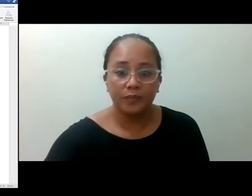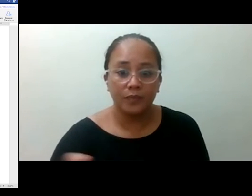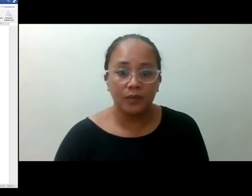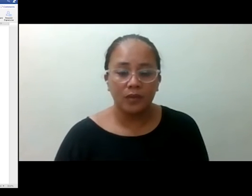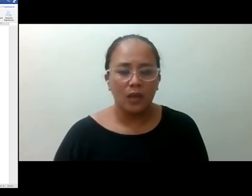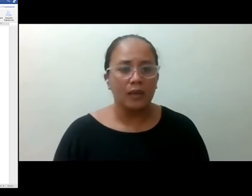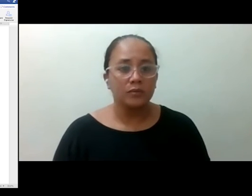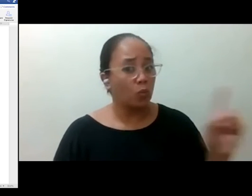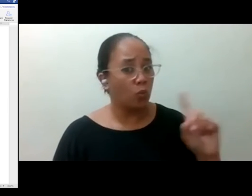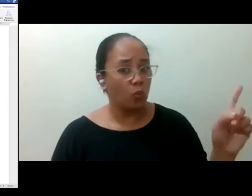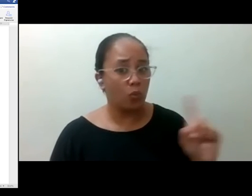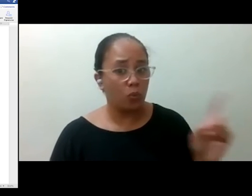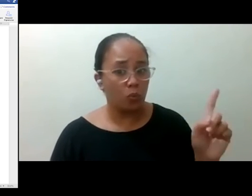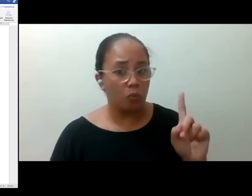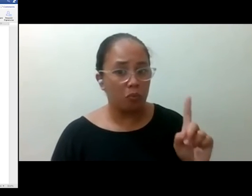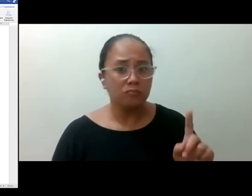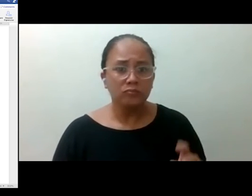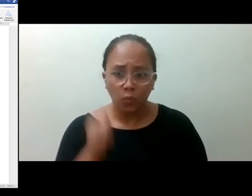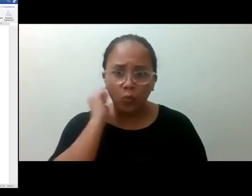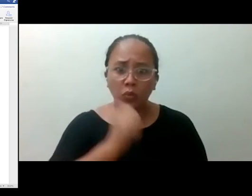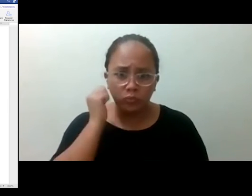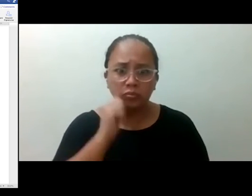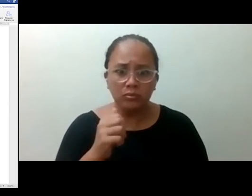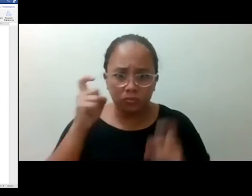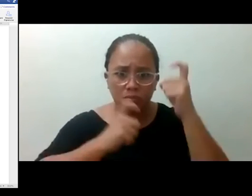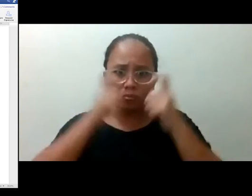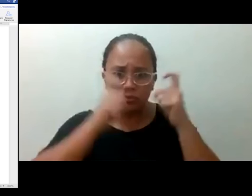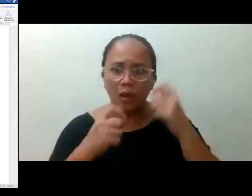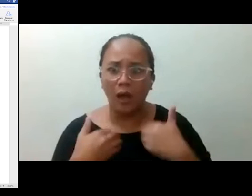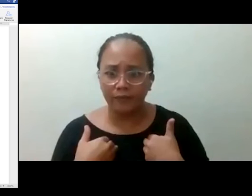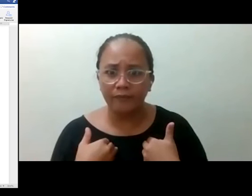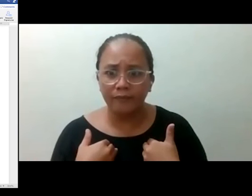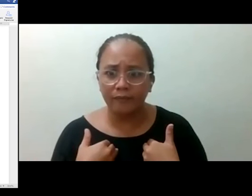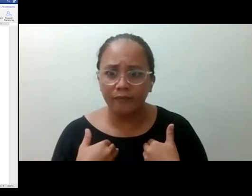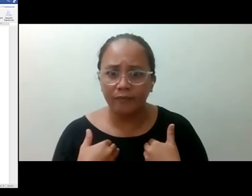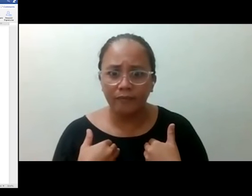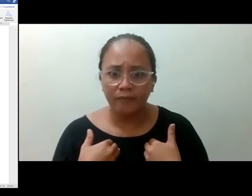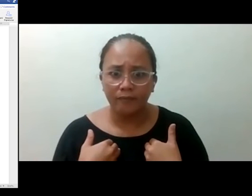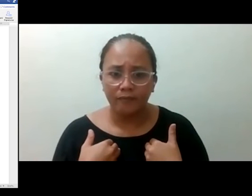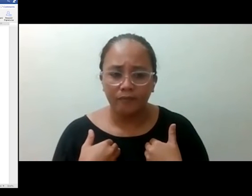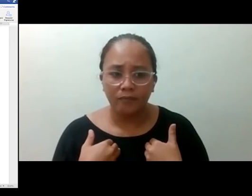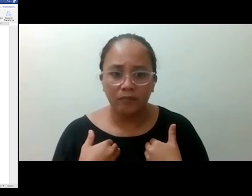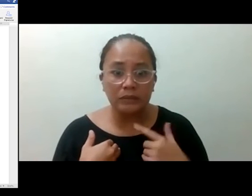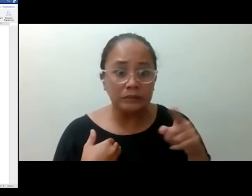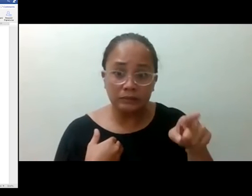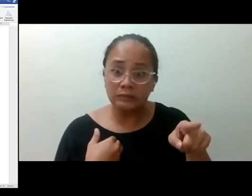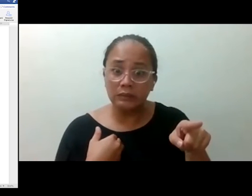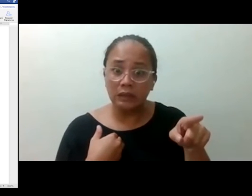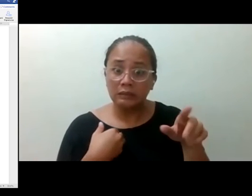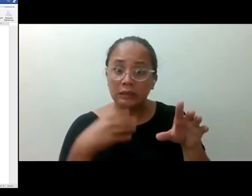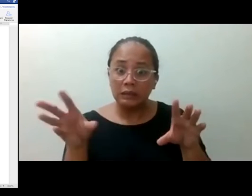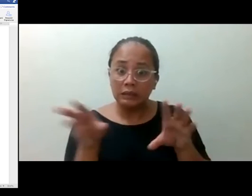what, they always have facial expression. So that is included in both